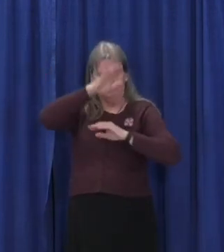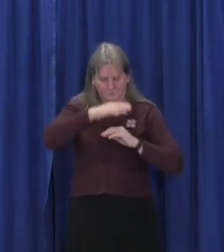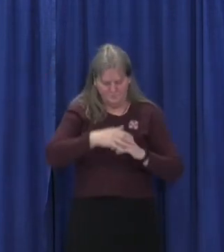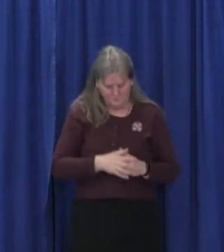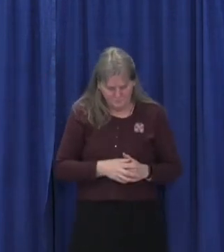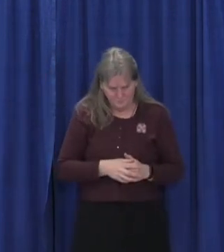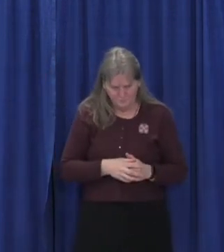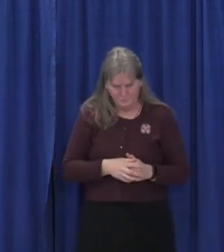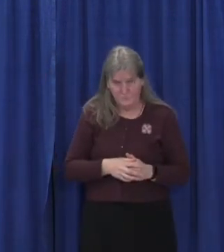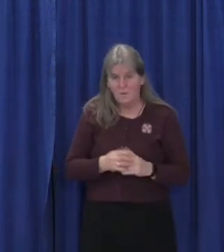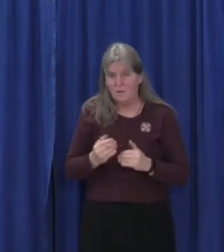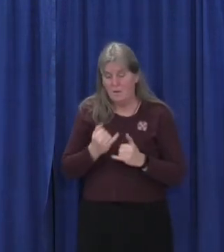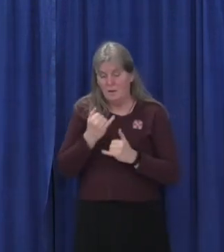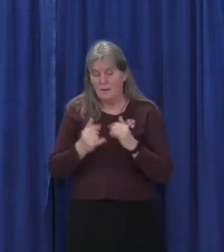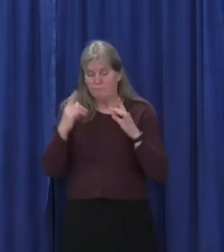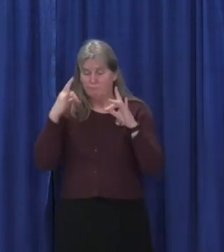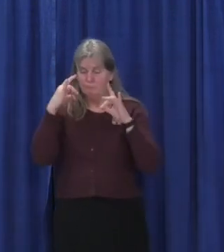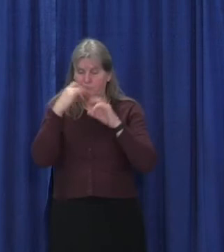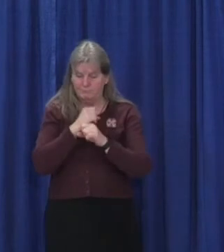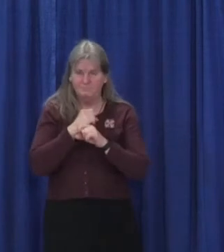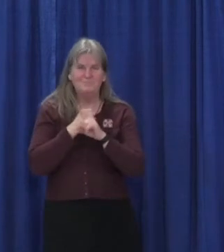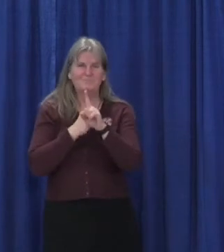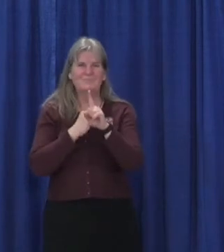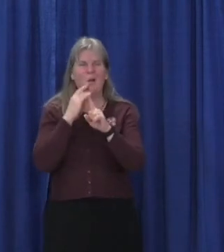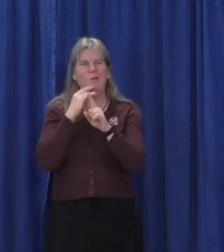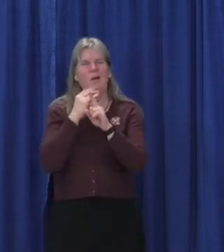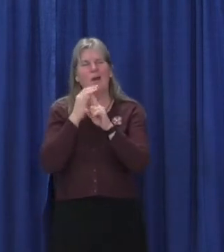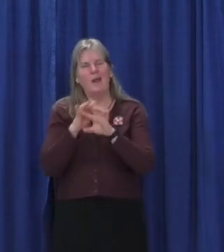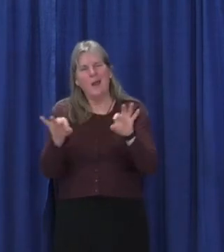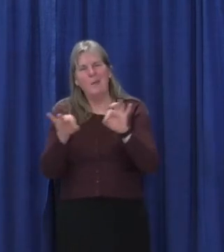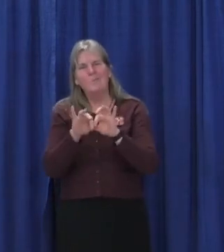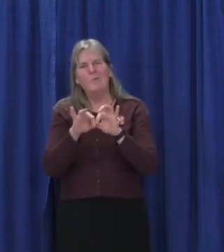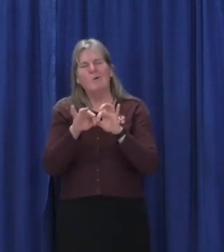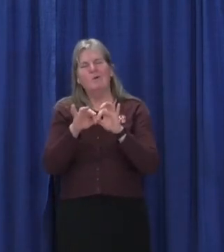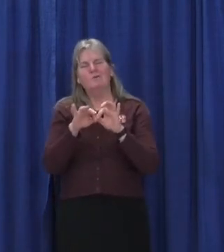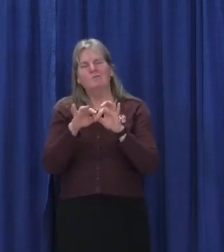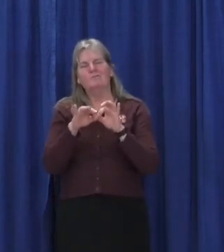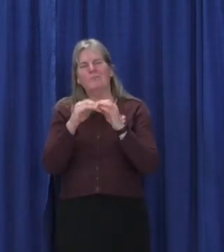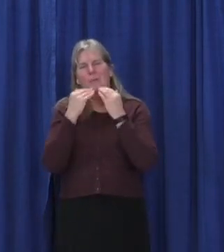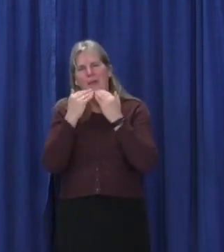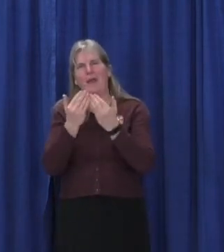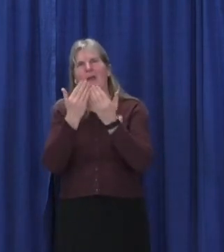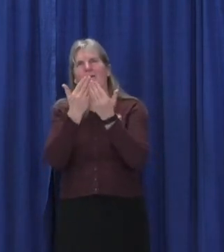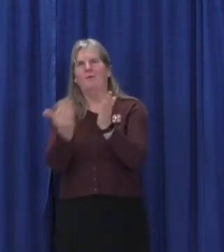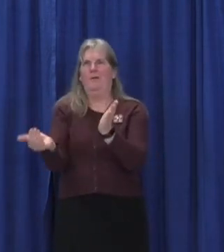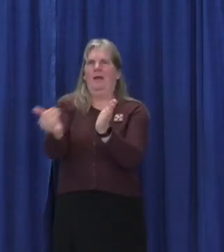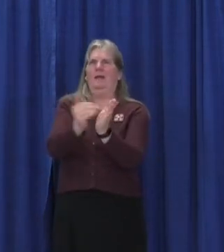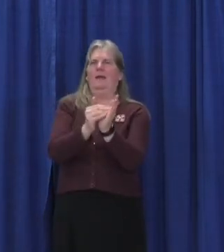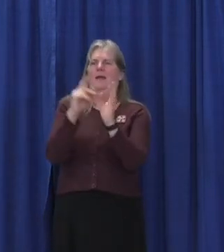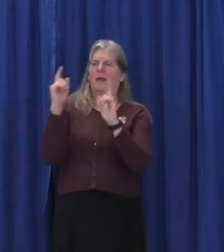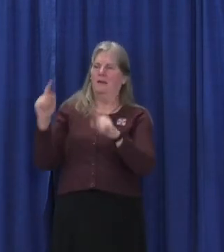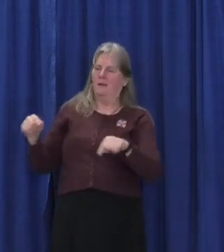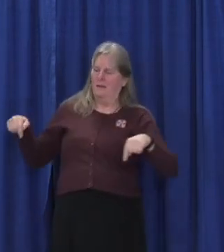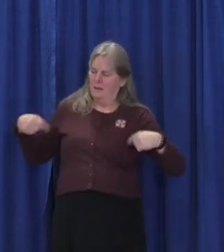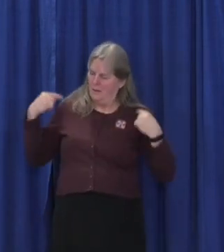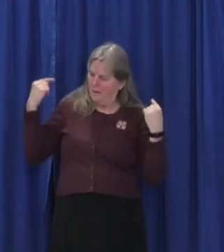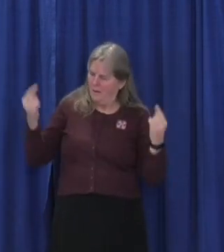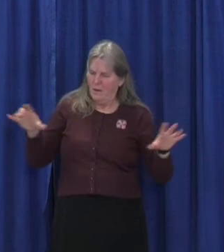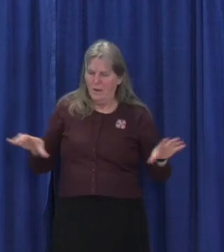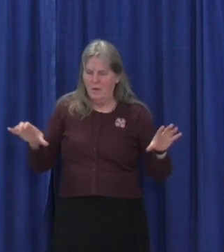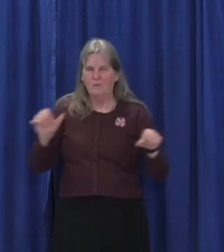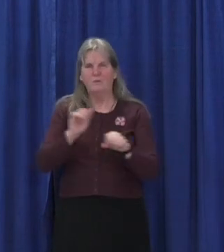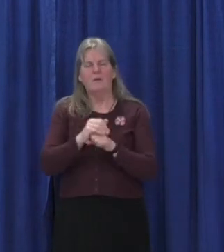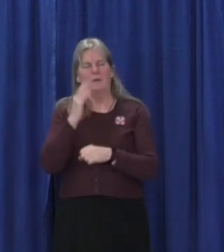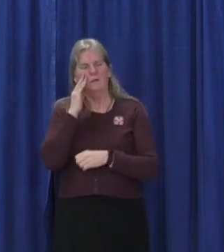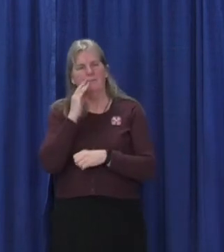So in closing, I want to reiterate my thank you for all that you've done during this pandemic. It has been a